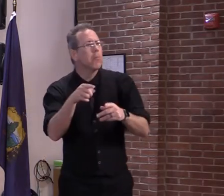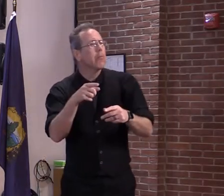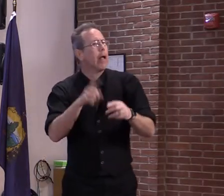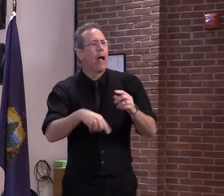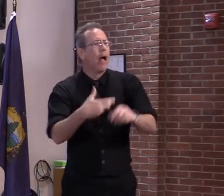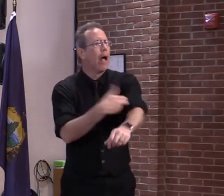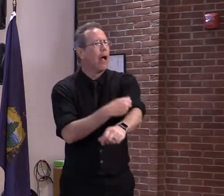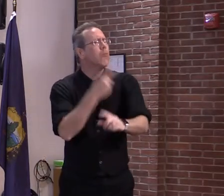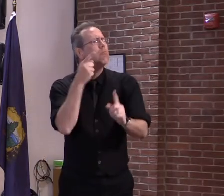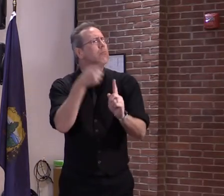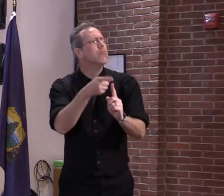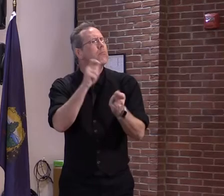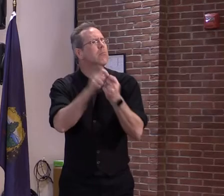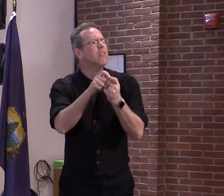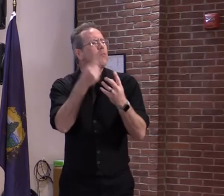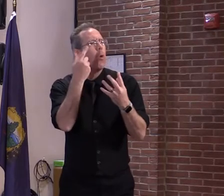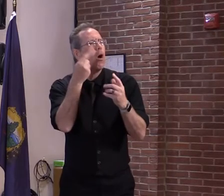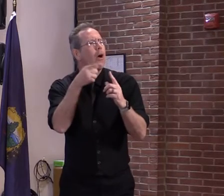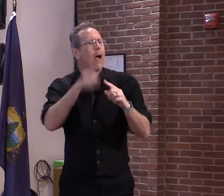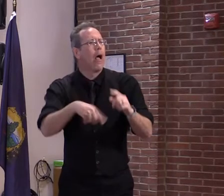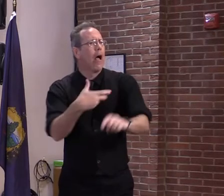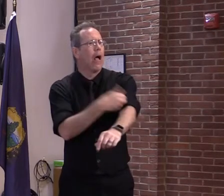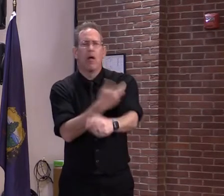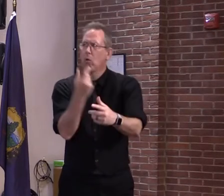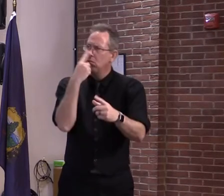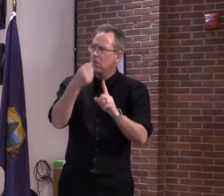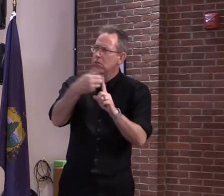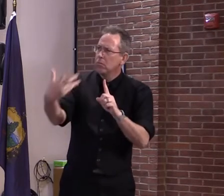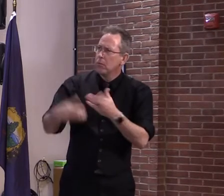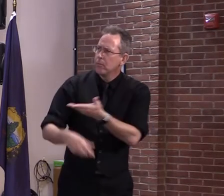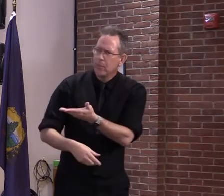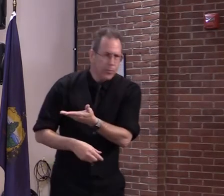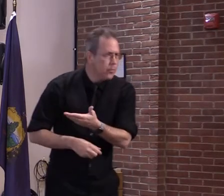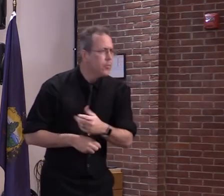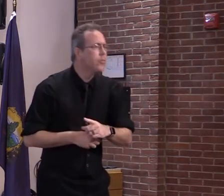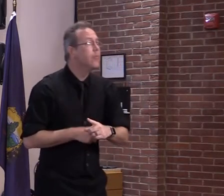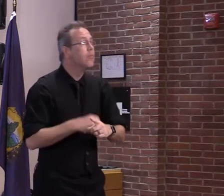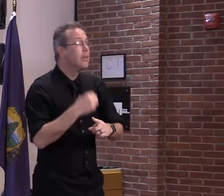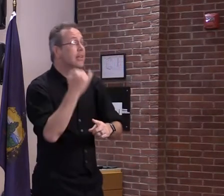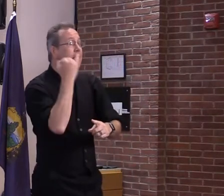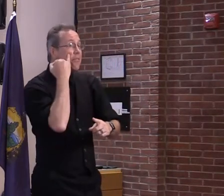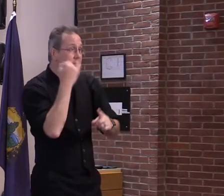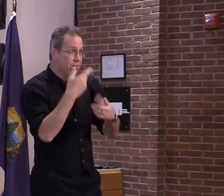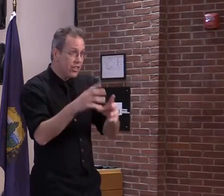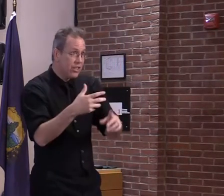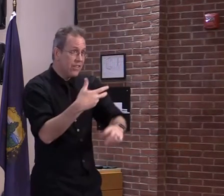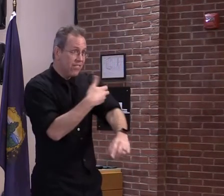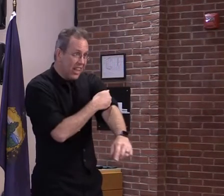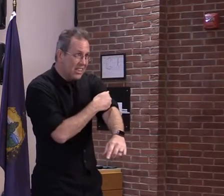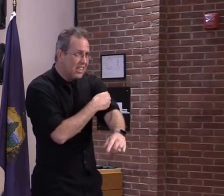The only condition would be if you had a very serious reaction to the vaccine.